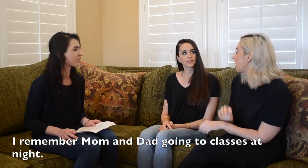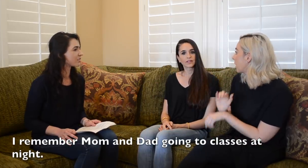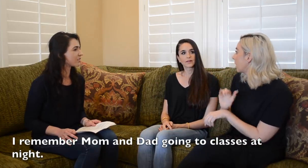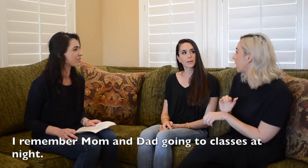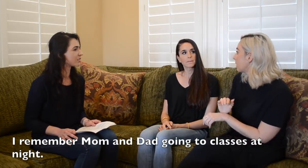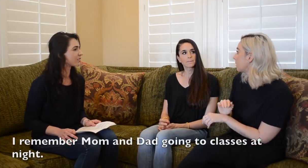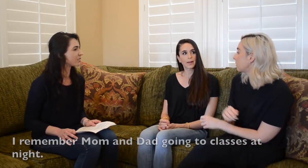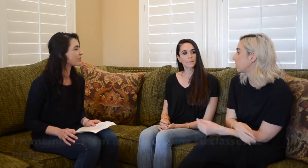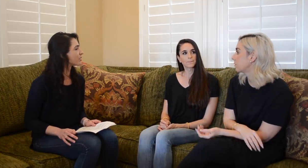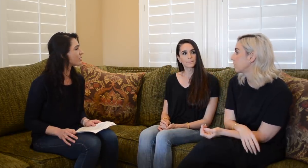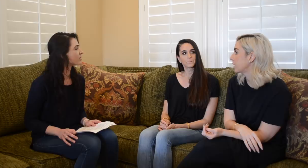at night. Yeah. Yeah.